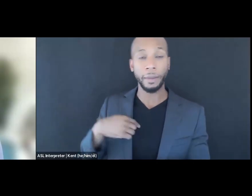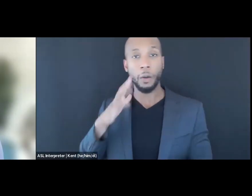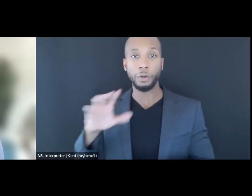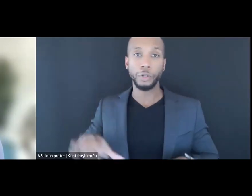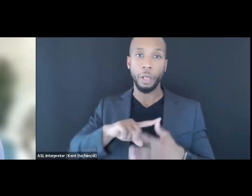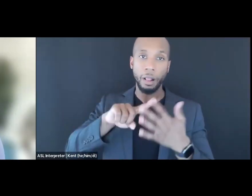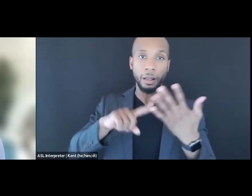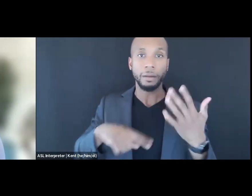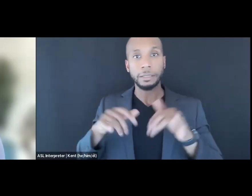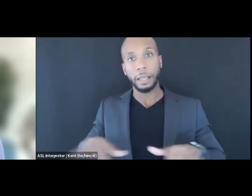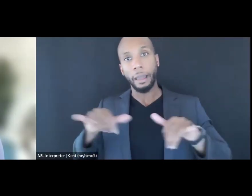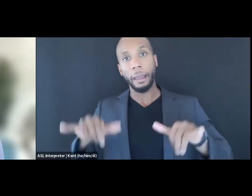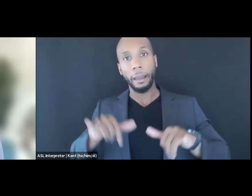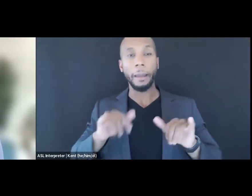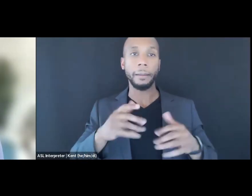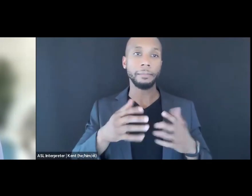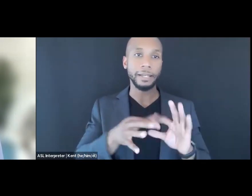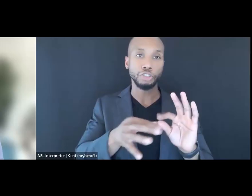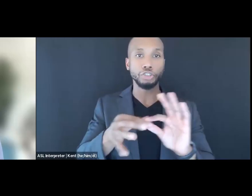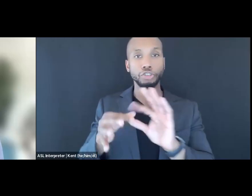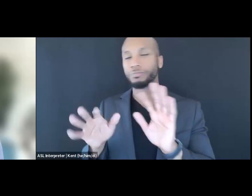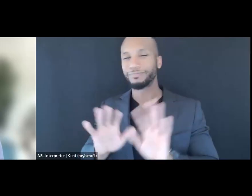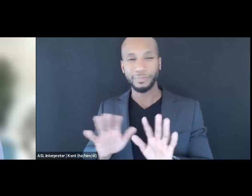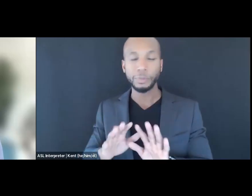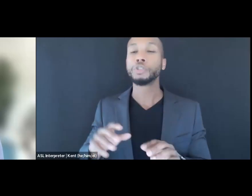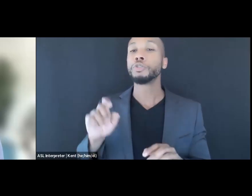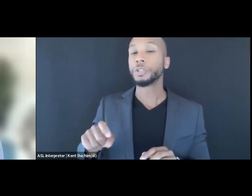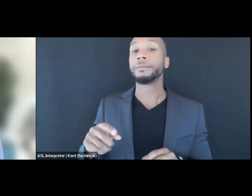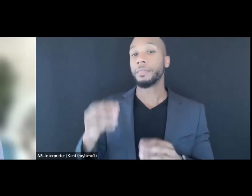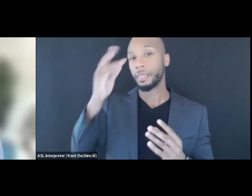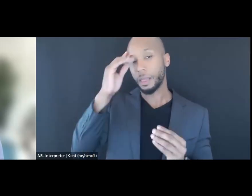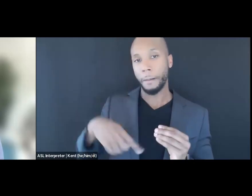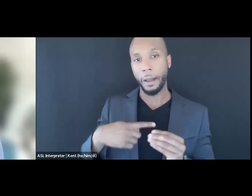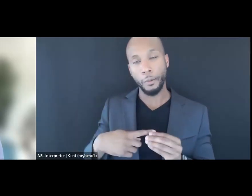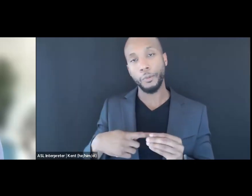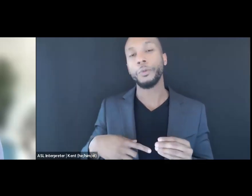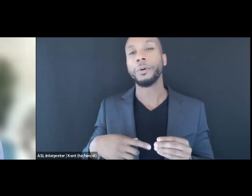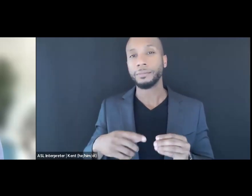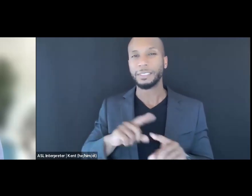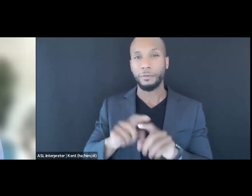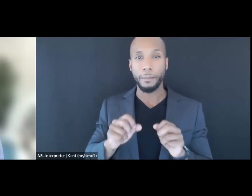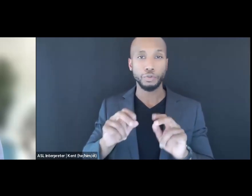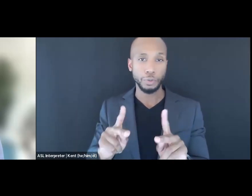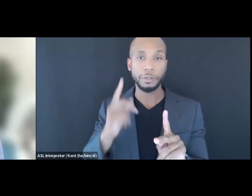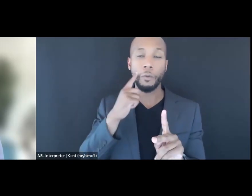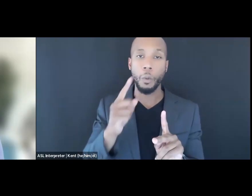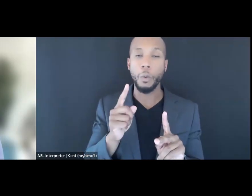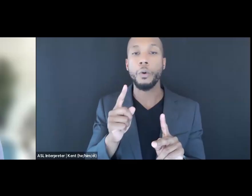Y, Z, and that's the same thing that they're saying to everybody else. So you should think about um, these opportunities